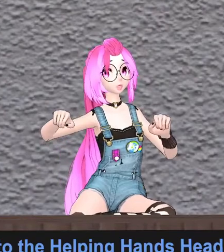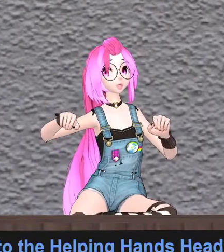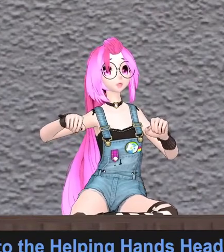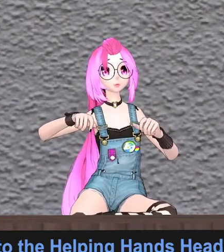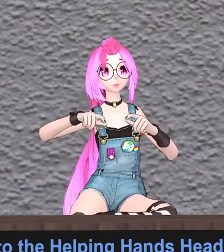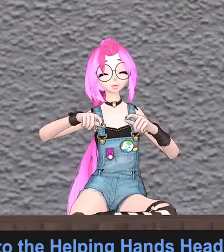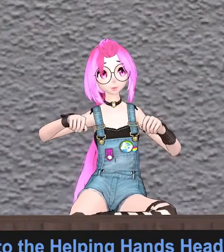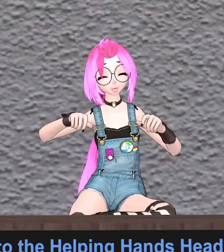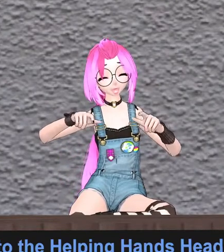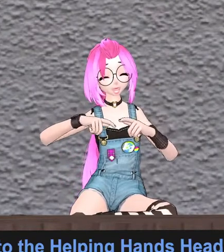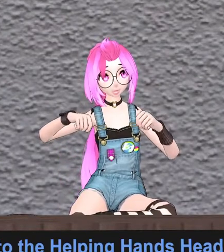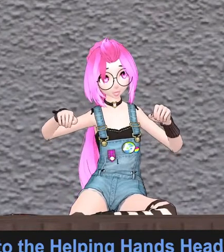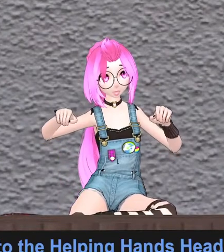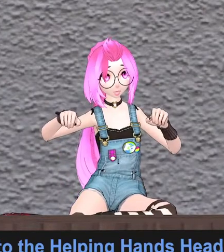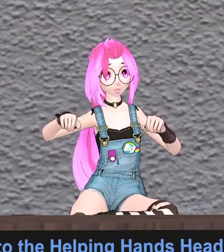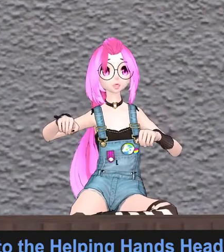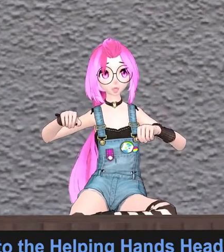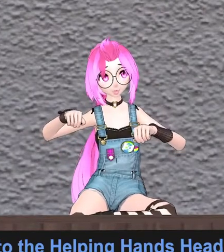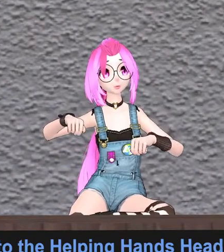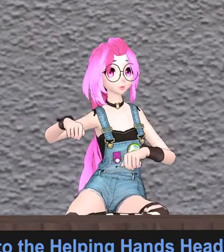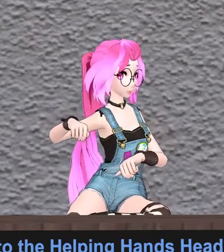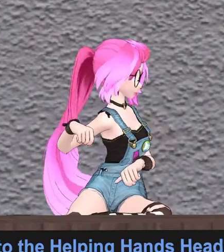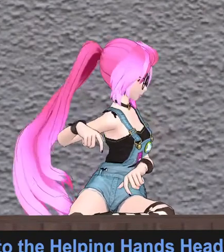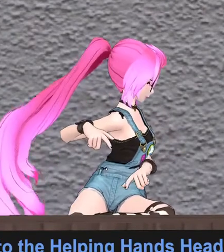Japan. Zaid is from Japan. Yep.